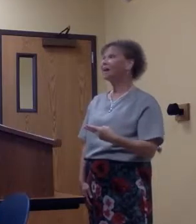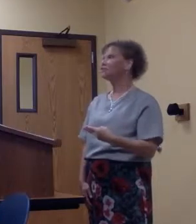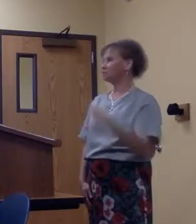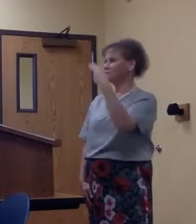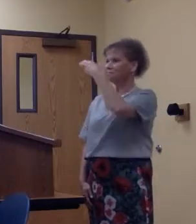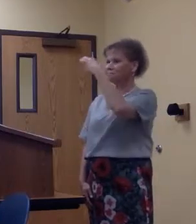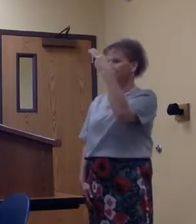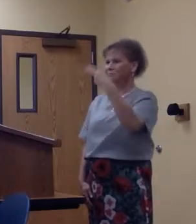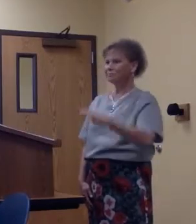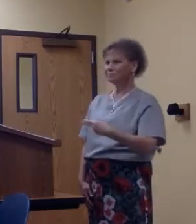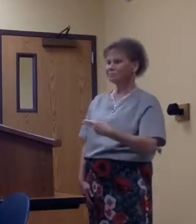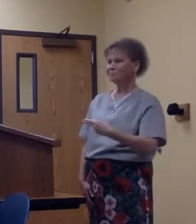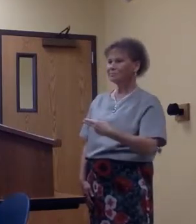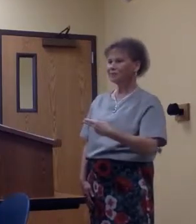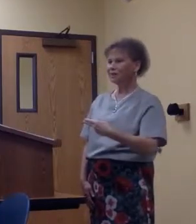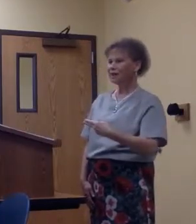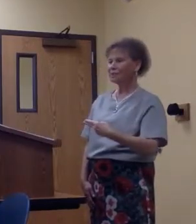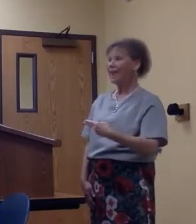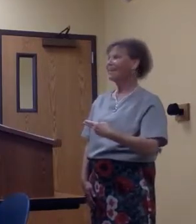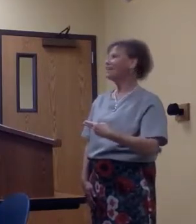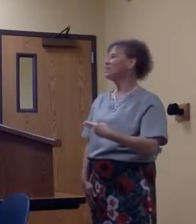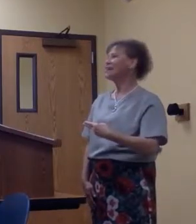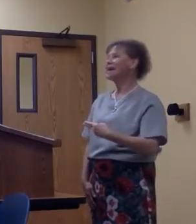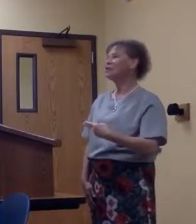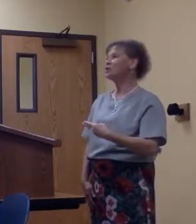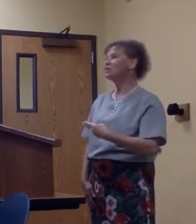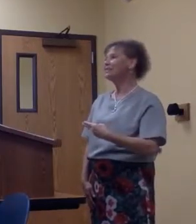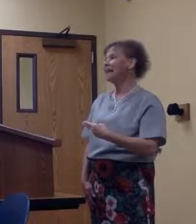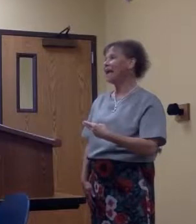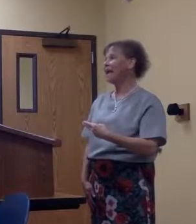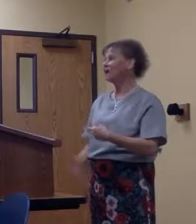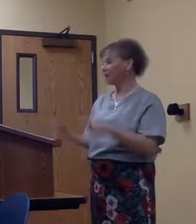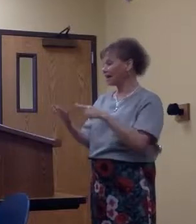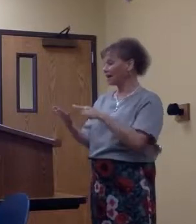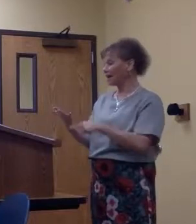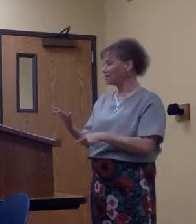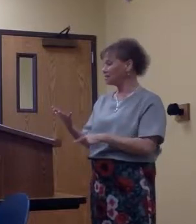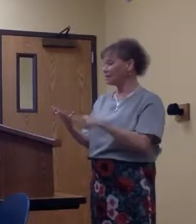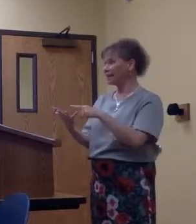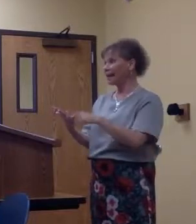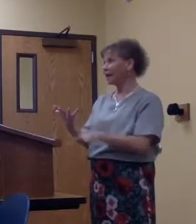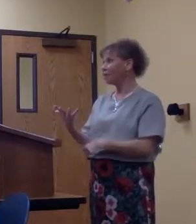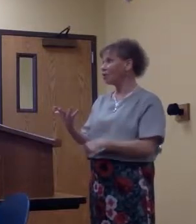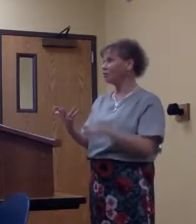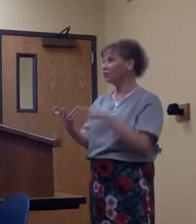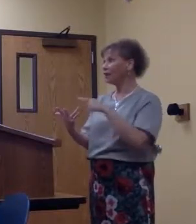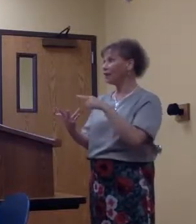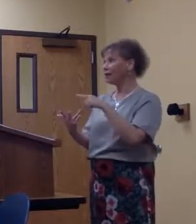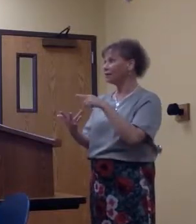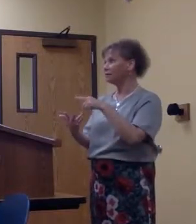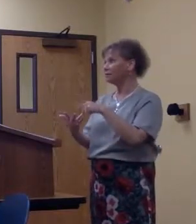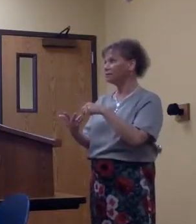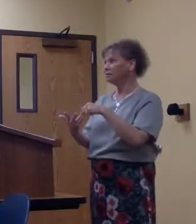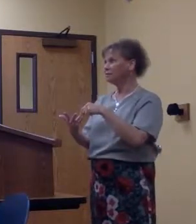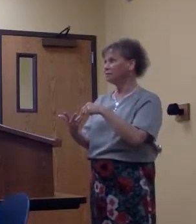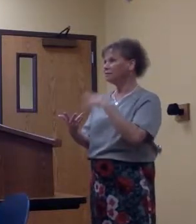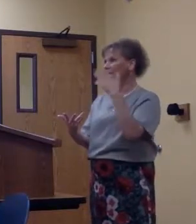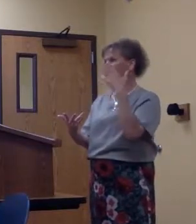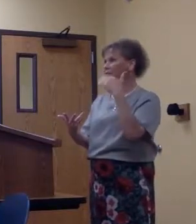Hutch. All right. You can't do it with an A. You've got Augusta and Andover and